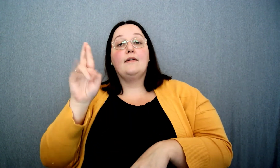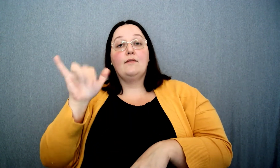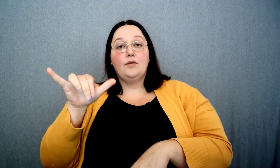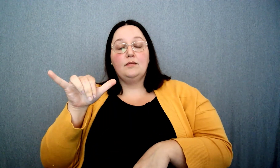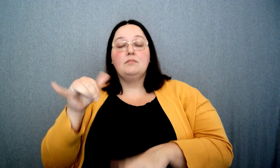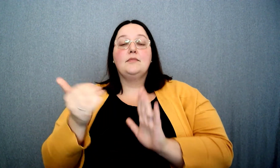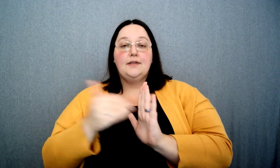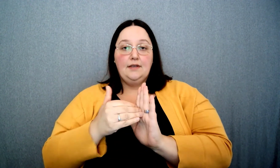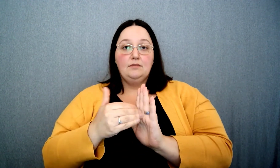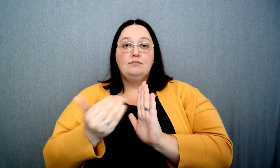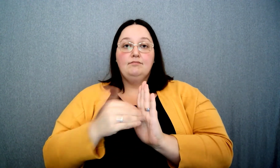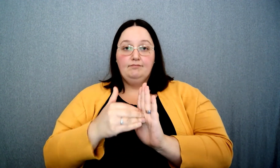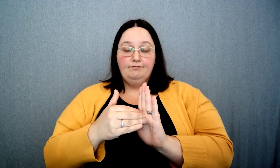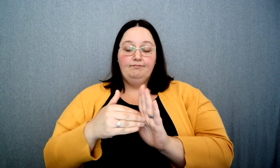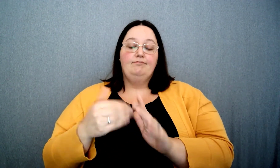For every month, repeat.